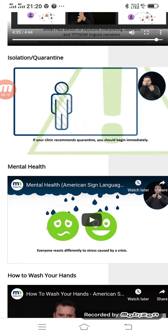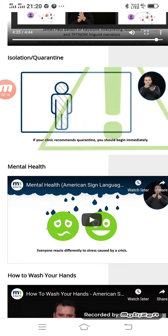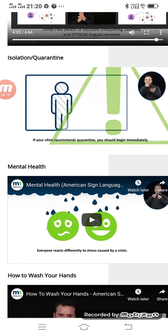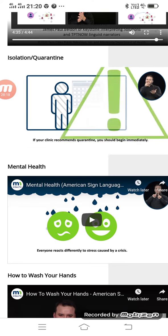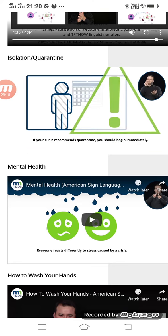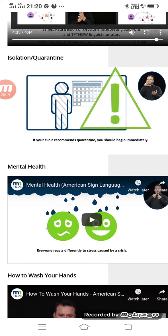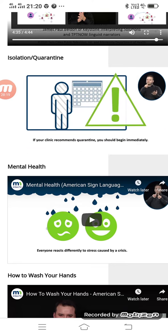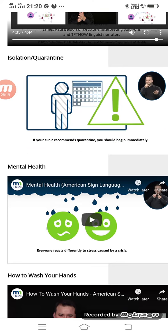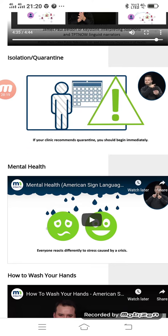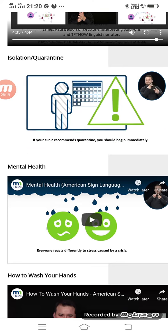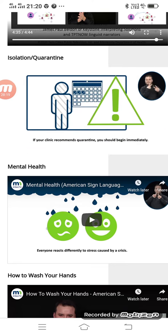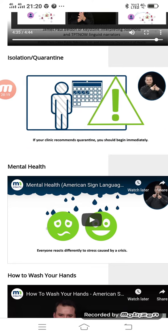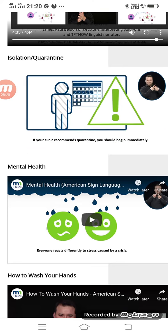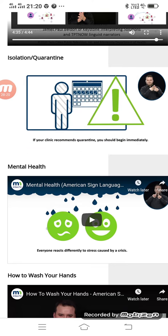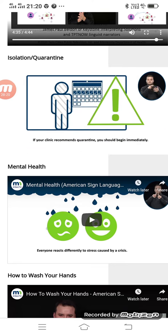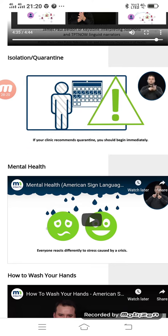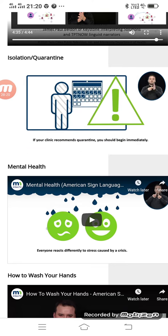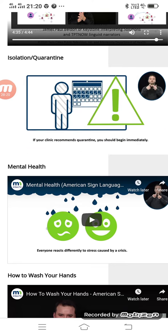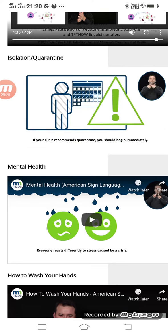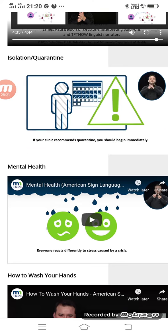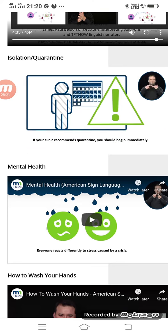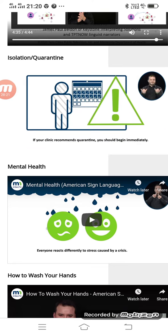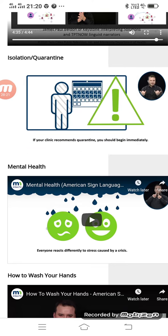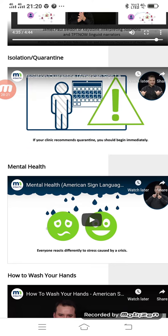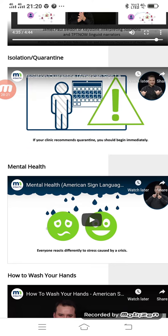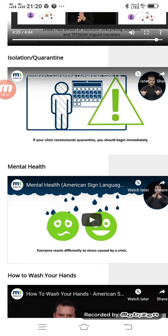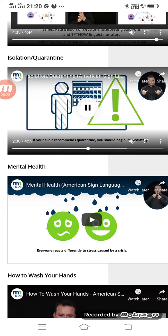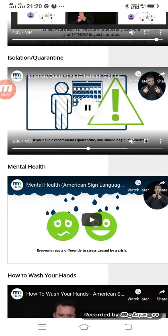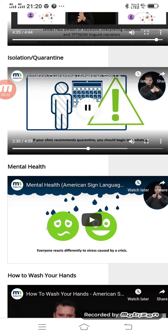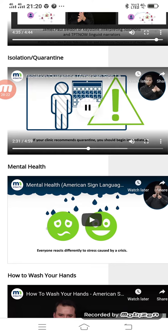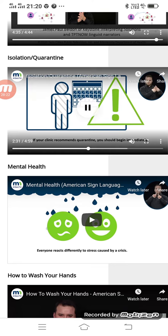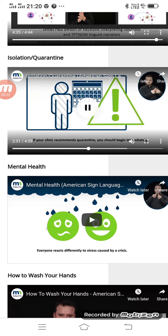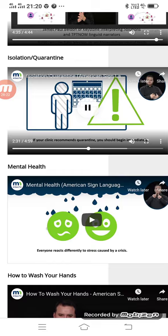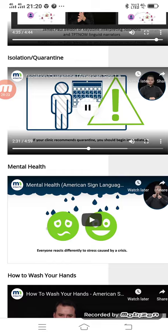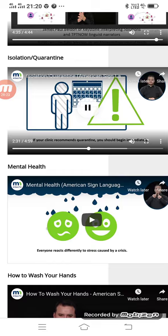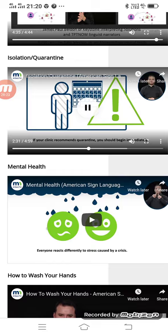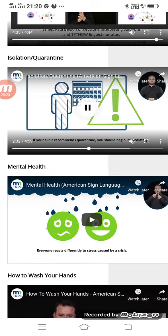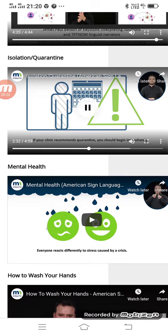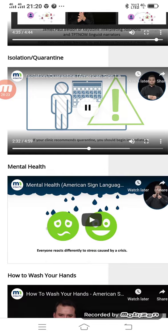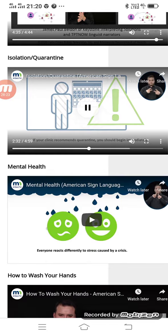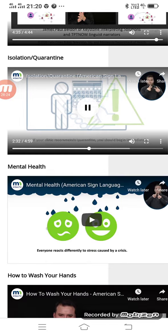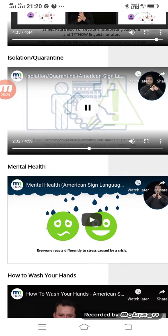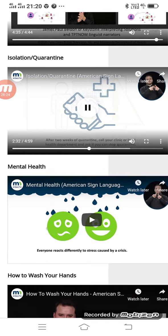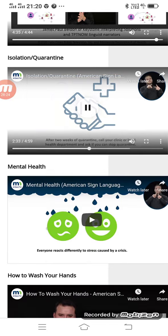If your clinic recommends quarantine, you should begin immediately.